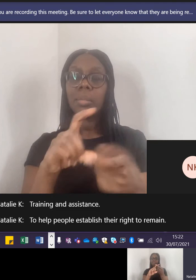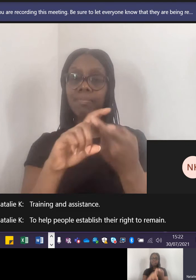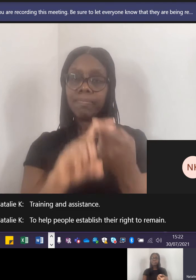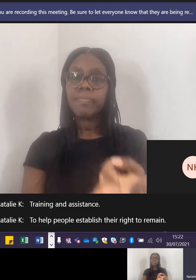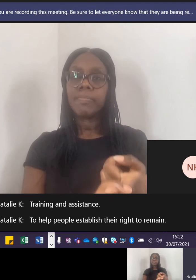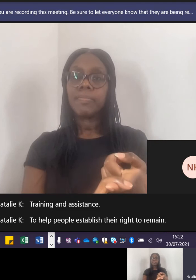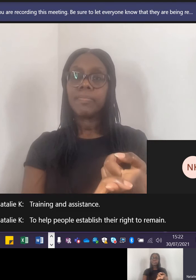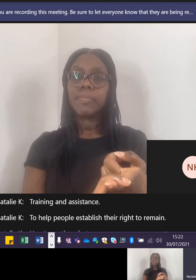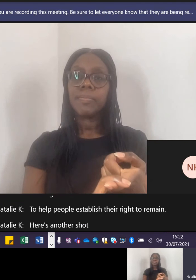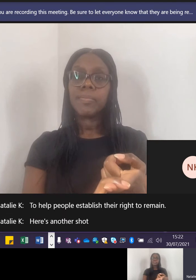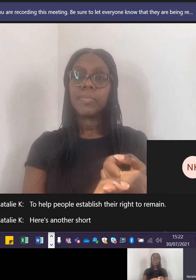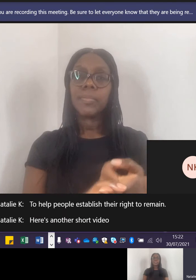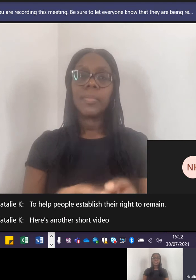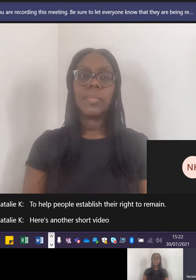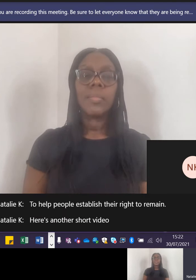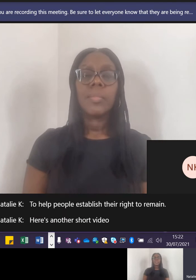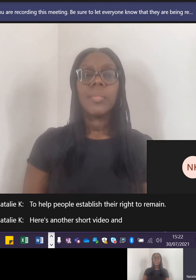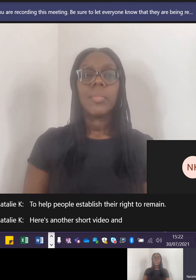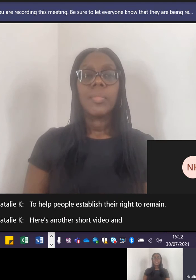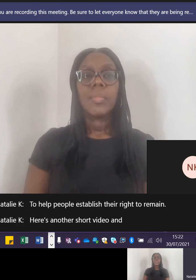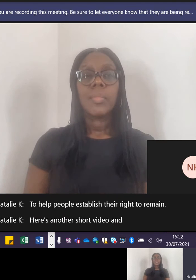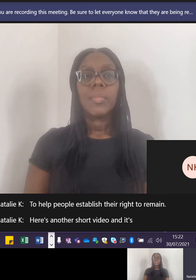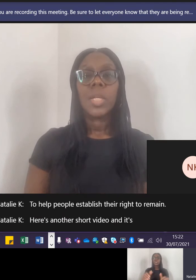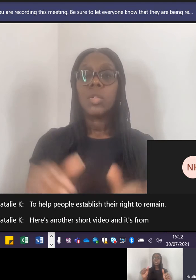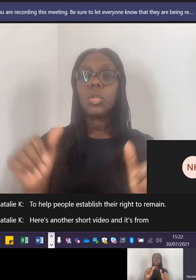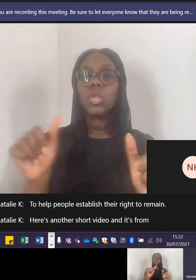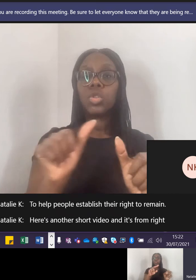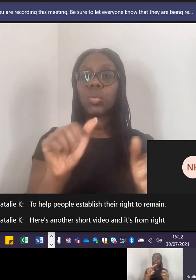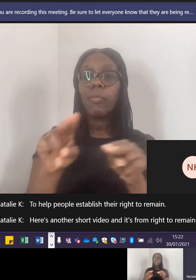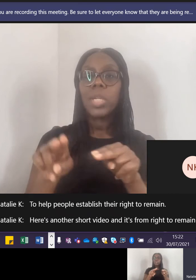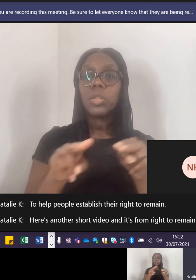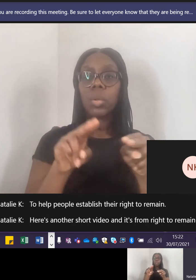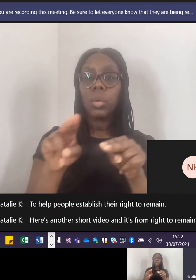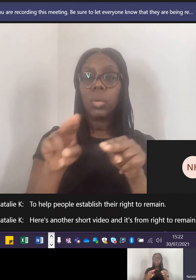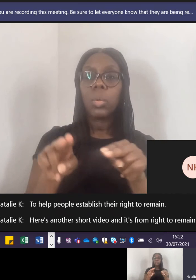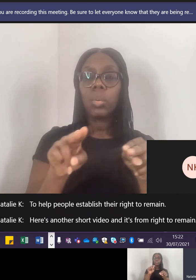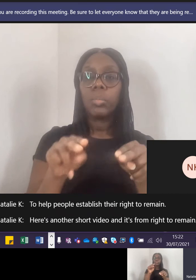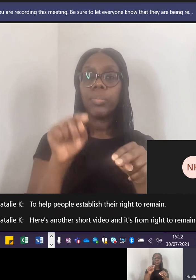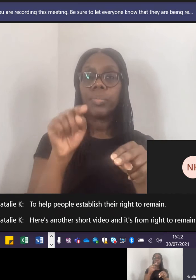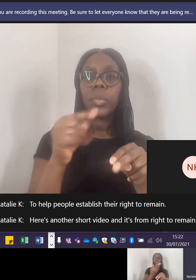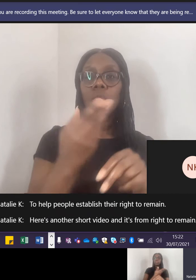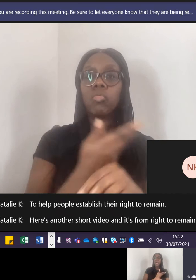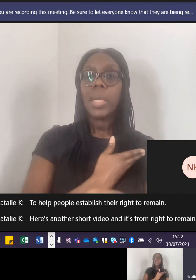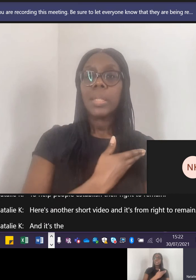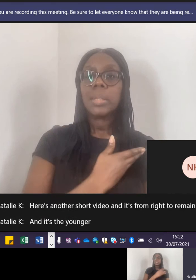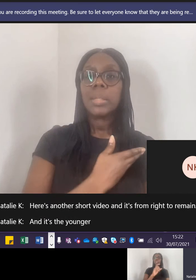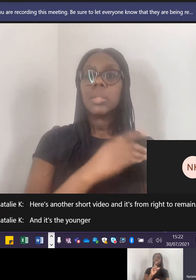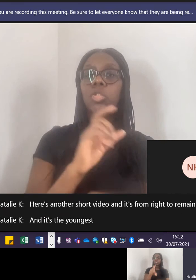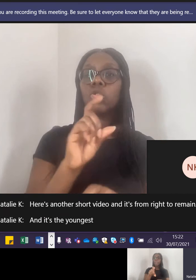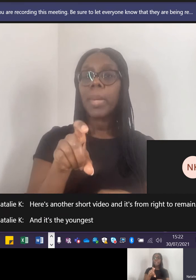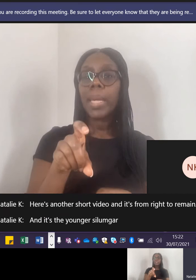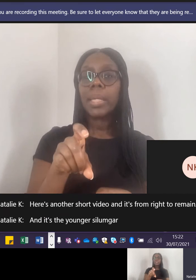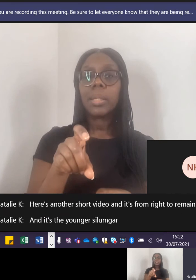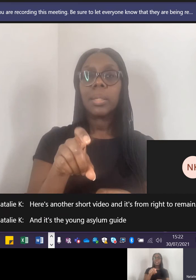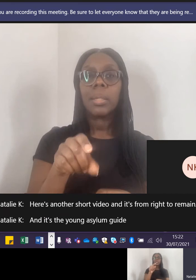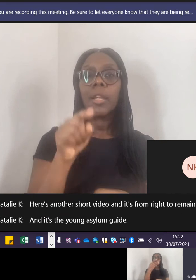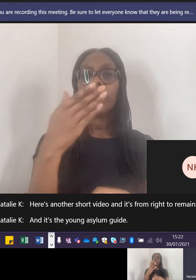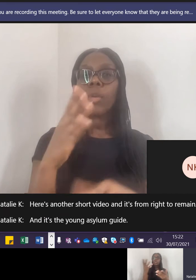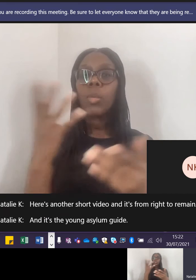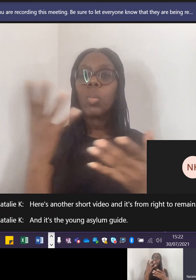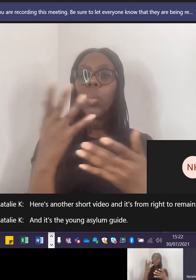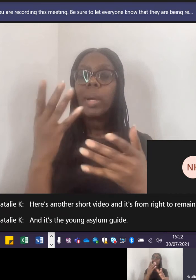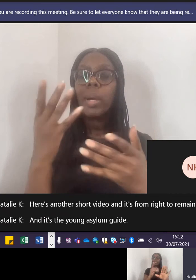Here's another short video, and it's from Right to Remain, and it's the Young Asylum Guide,